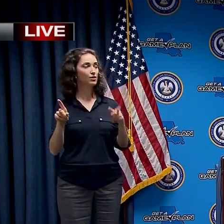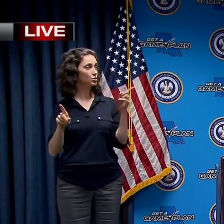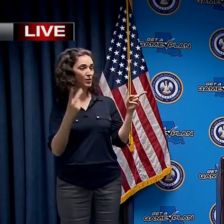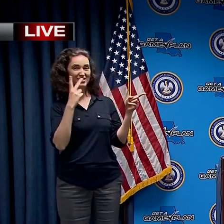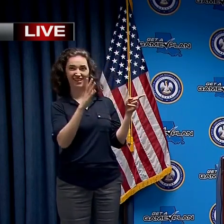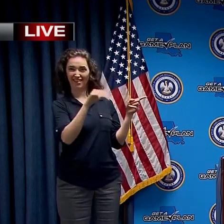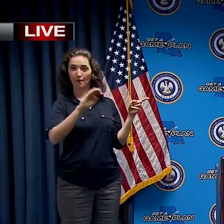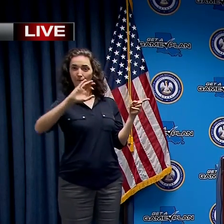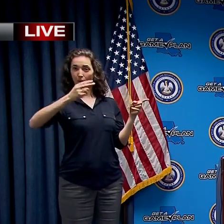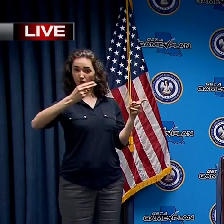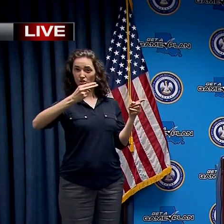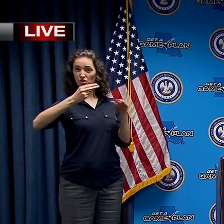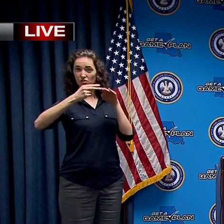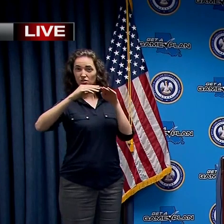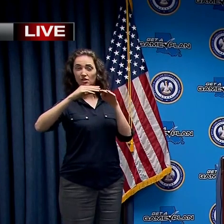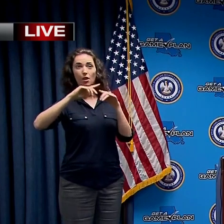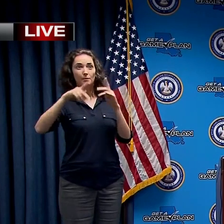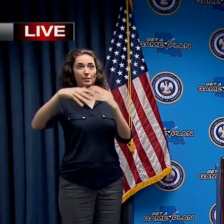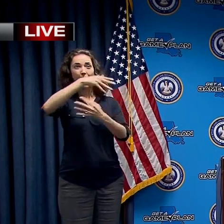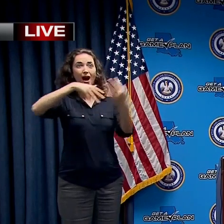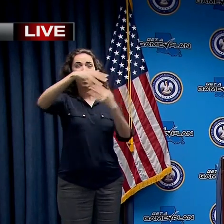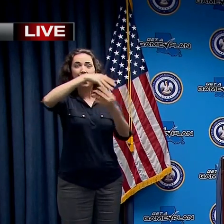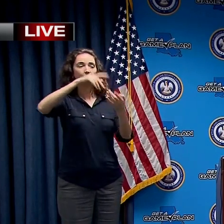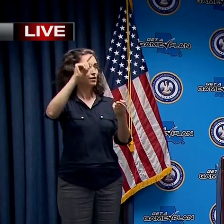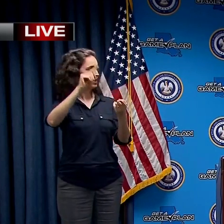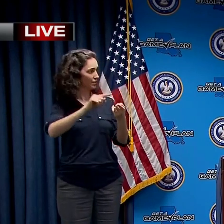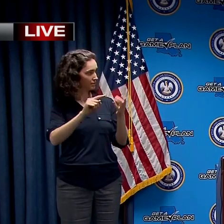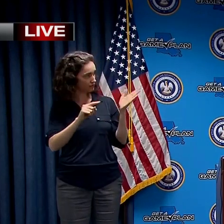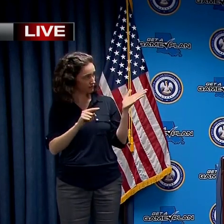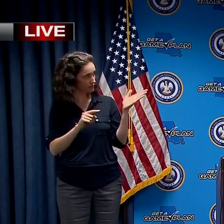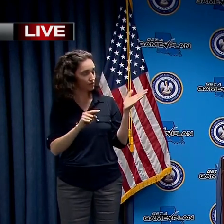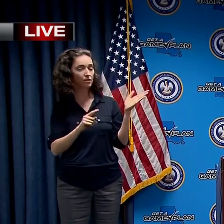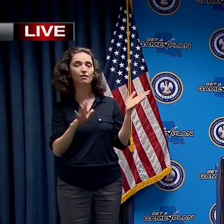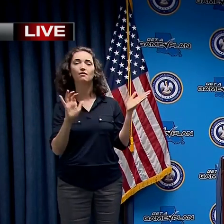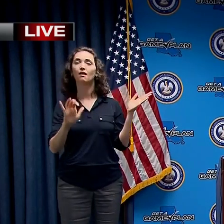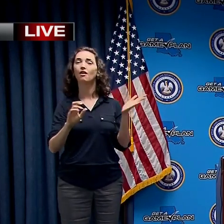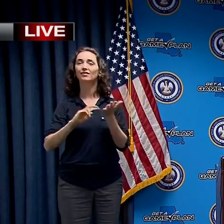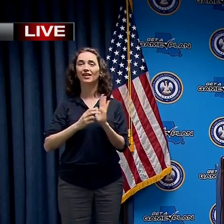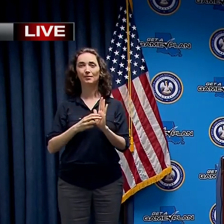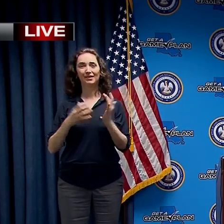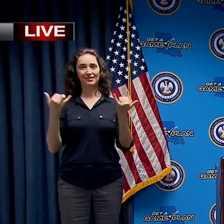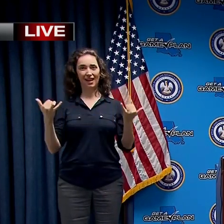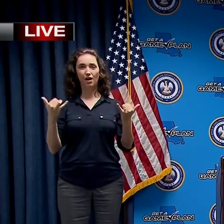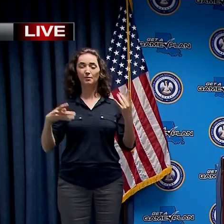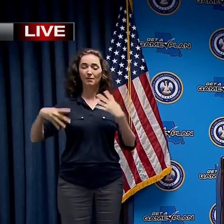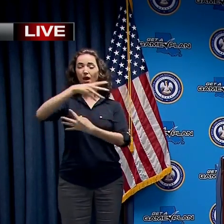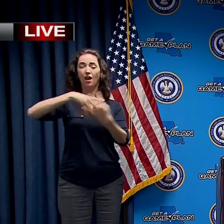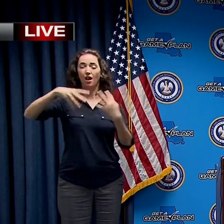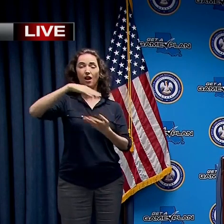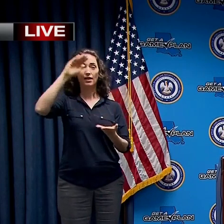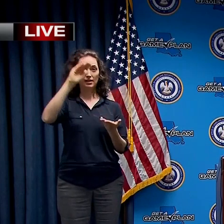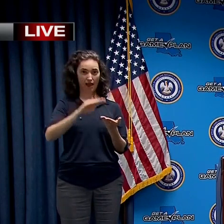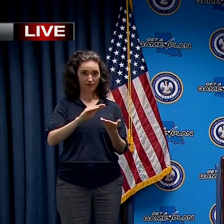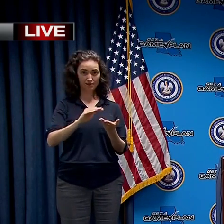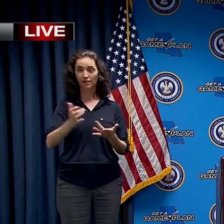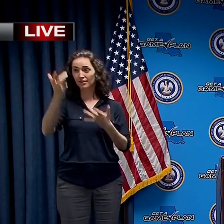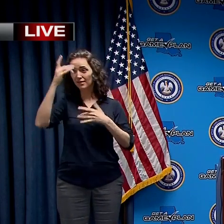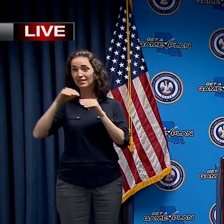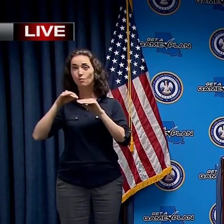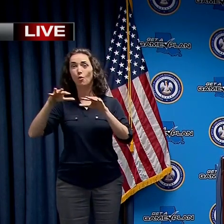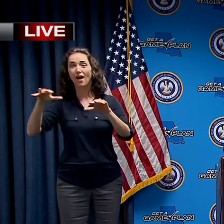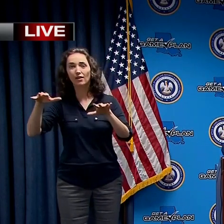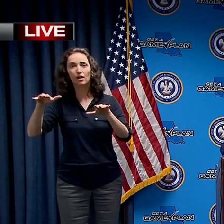this activity reduced, that the mitigation measures were working and that the spread of the disease was